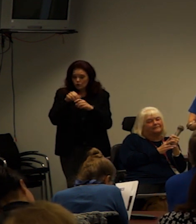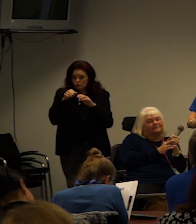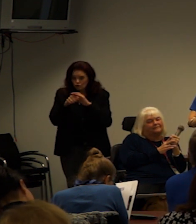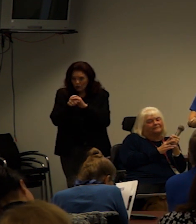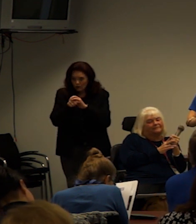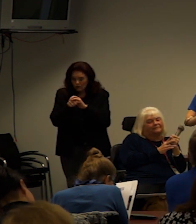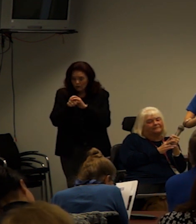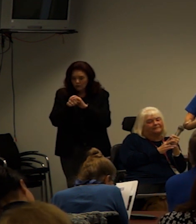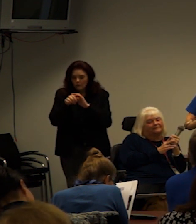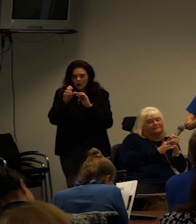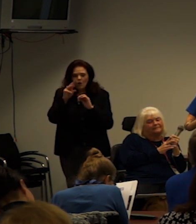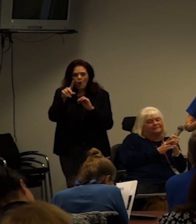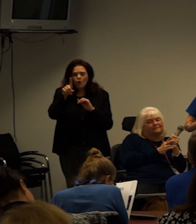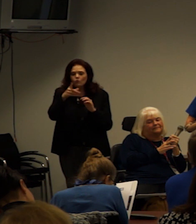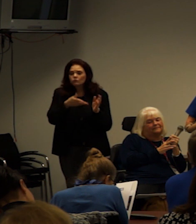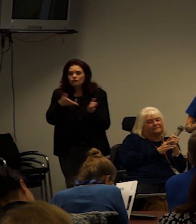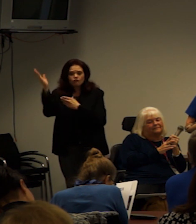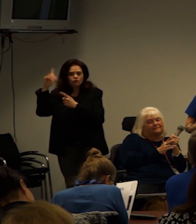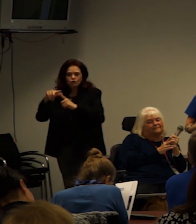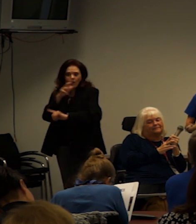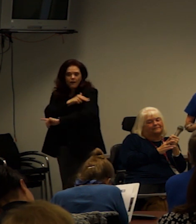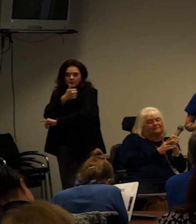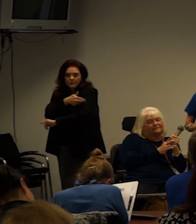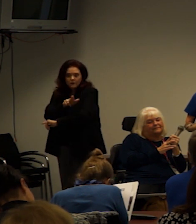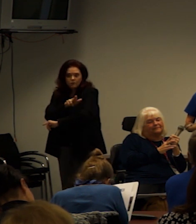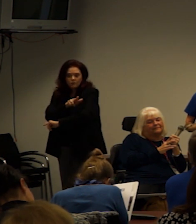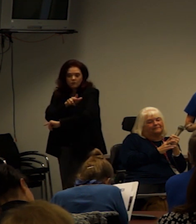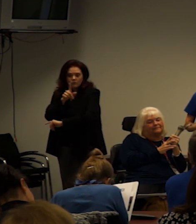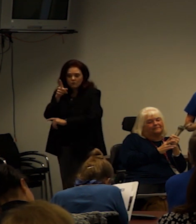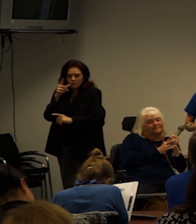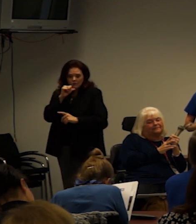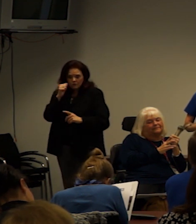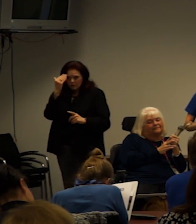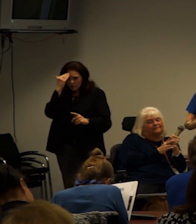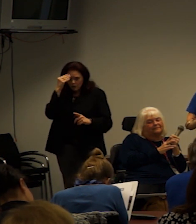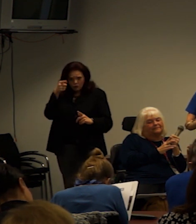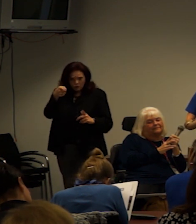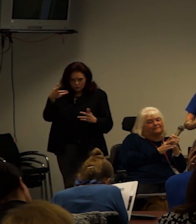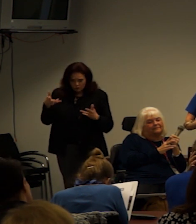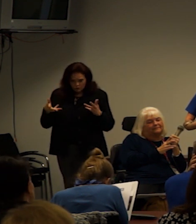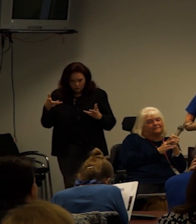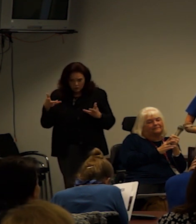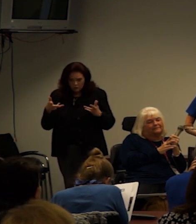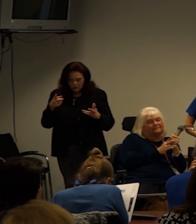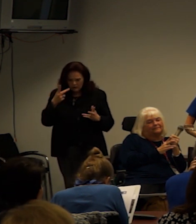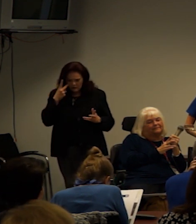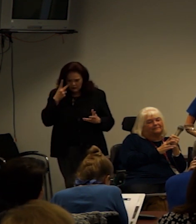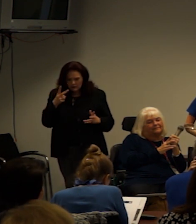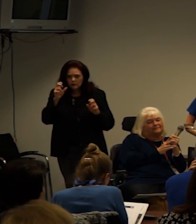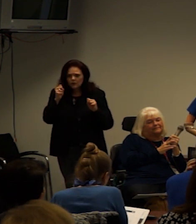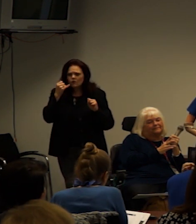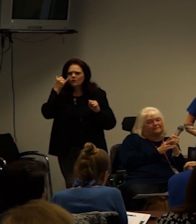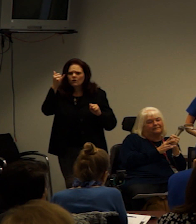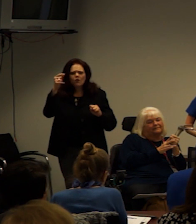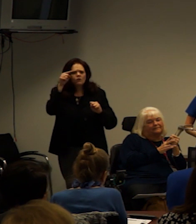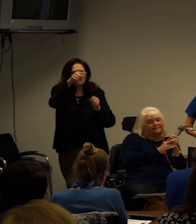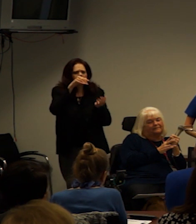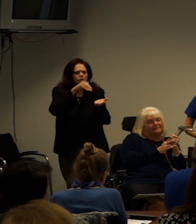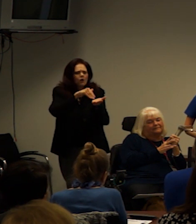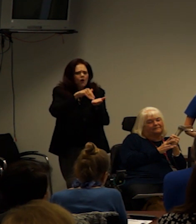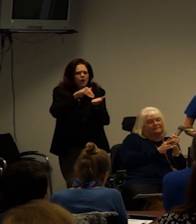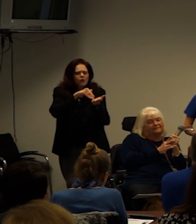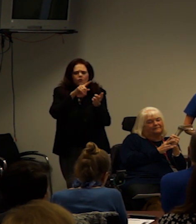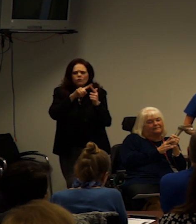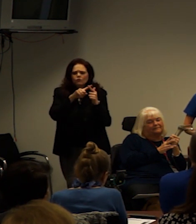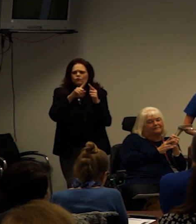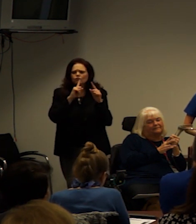shelter or you're taken to a hospital that they're unfamiliar with you, if they see that they can call this doctor or